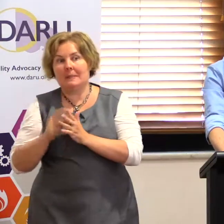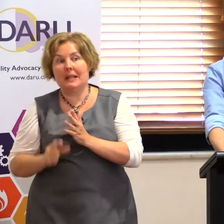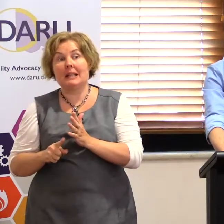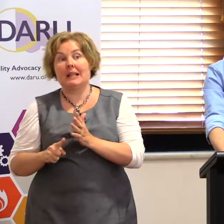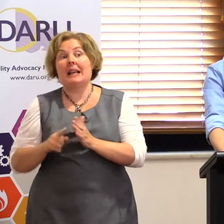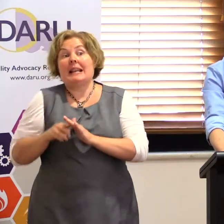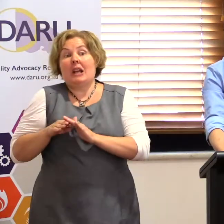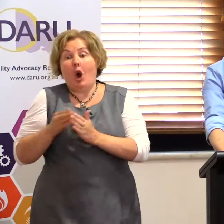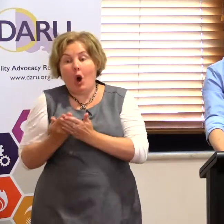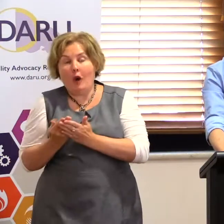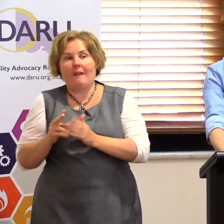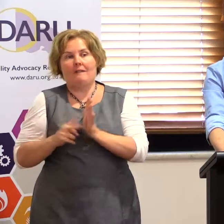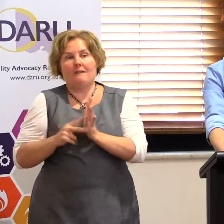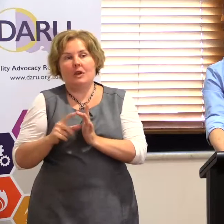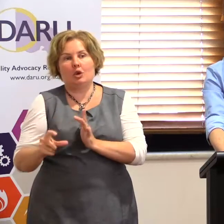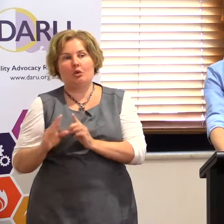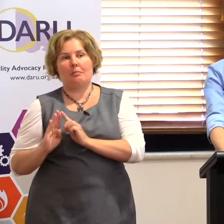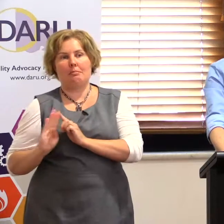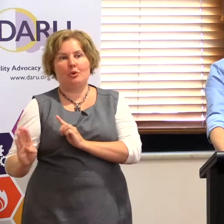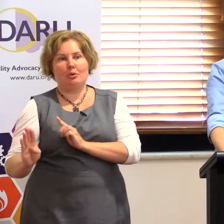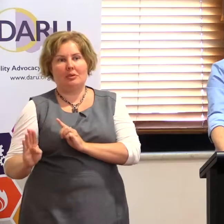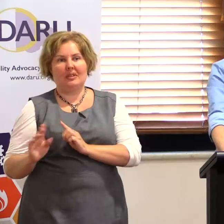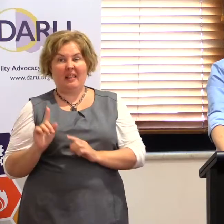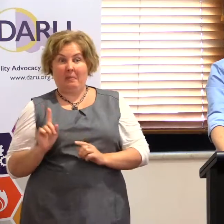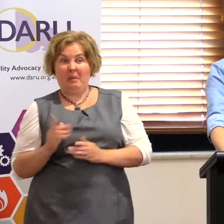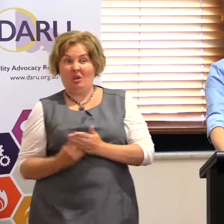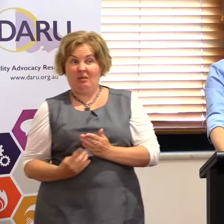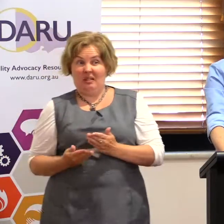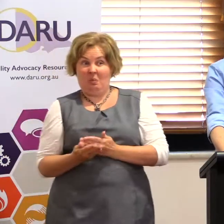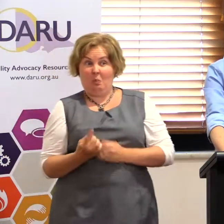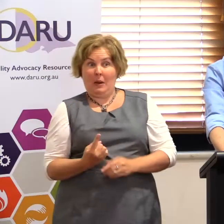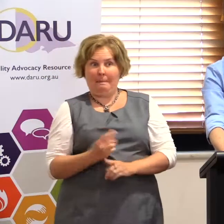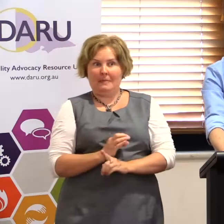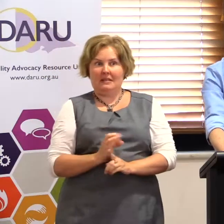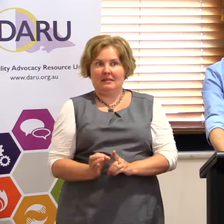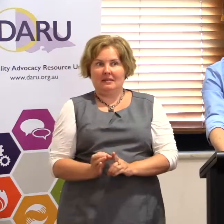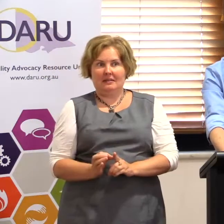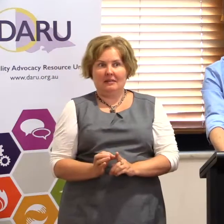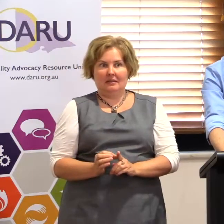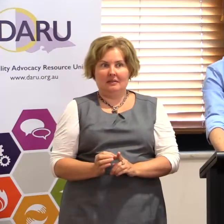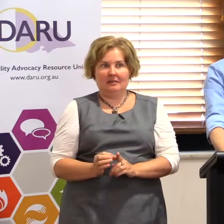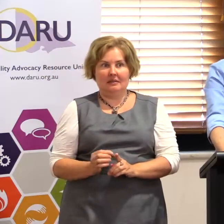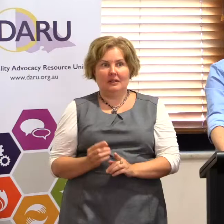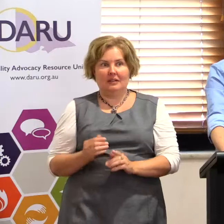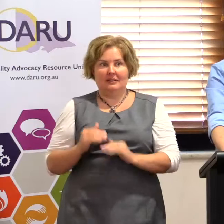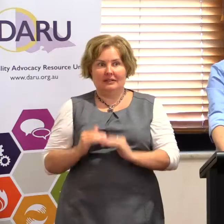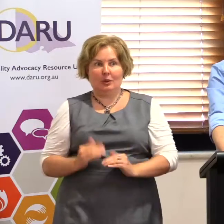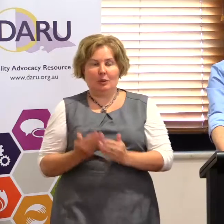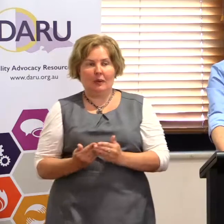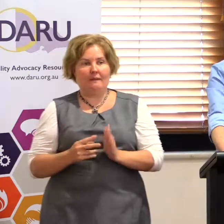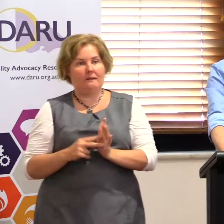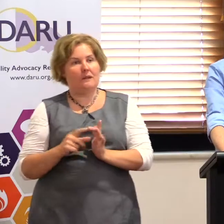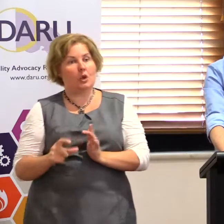are, they need to improve. Under 1% of people report as having a disability who sit on Victorian boards, so that